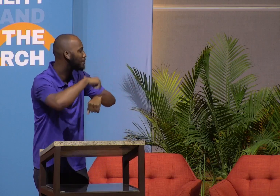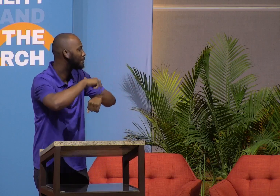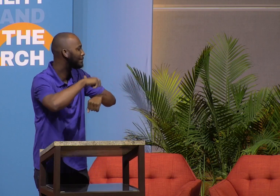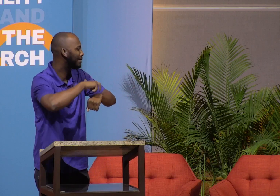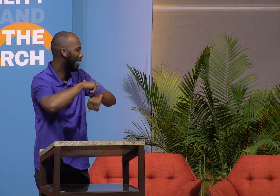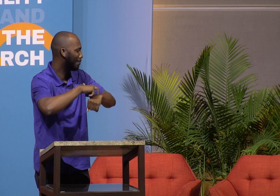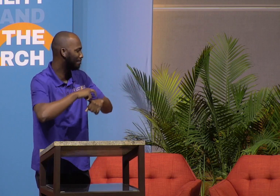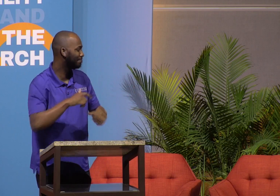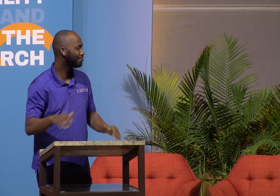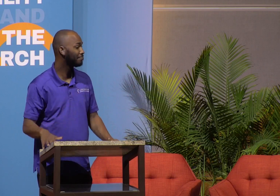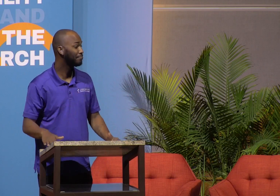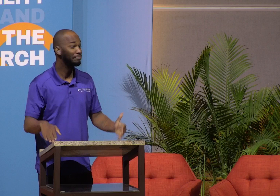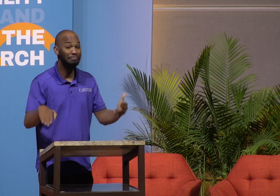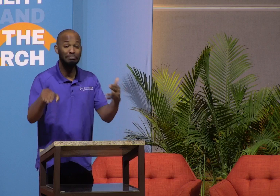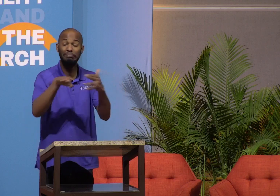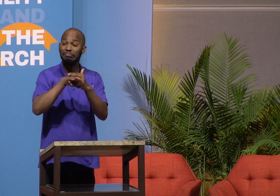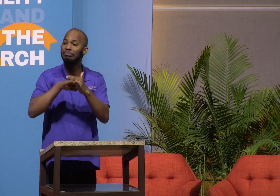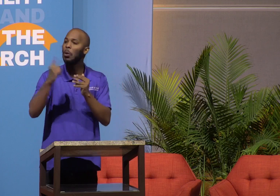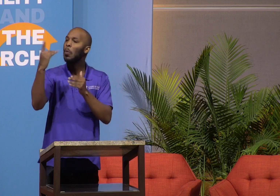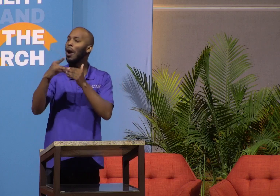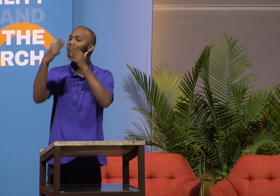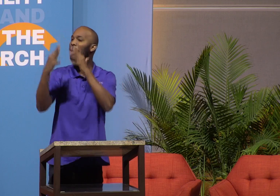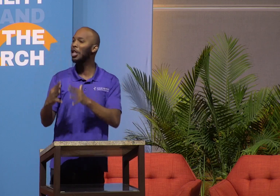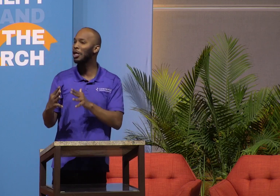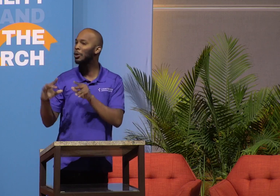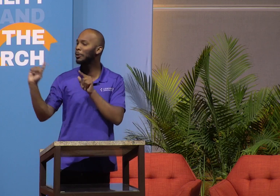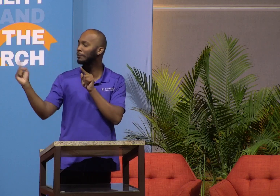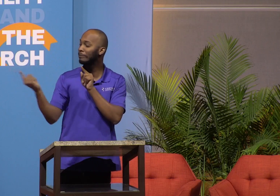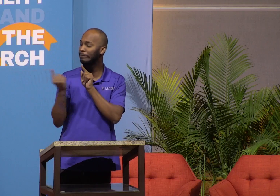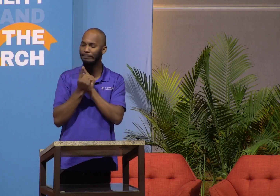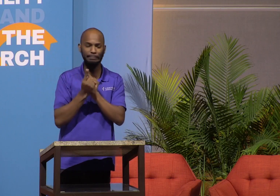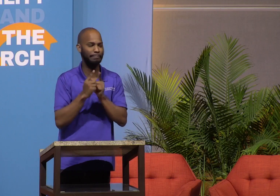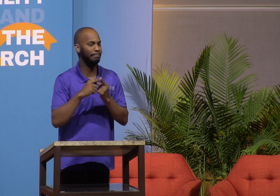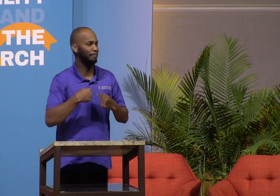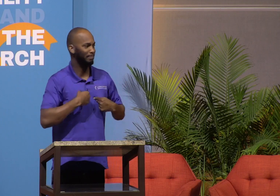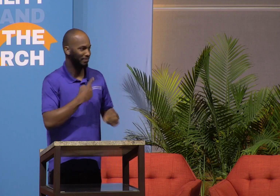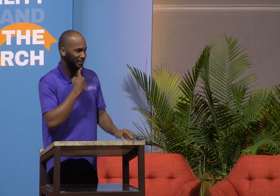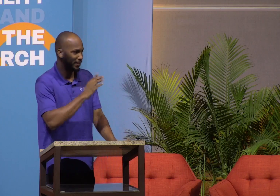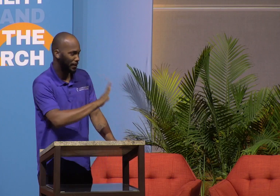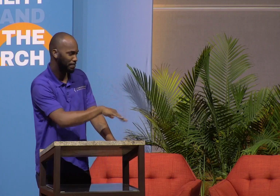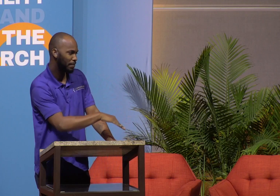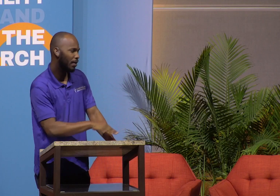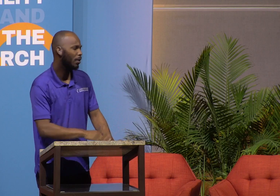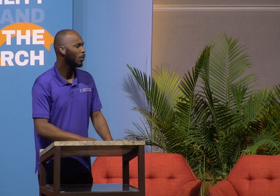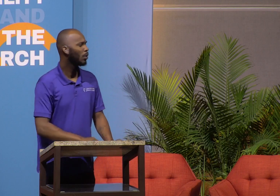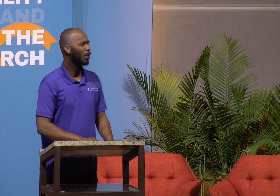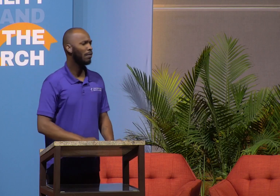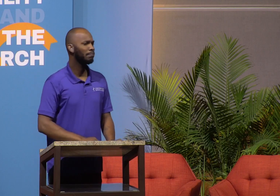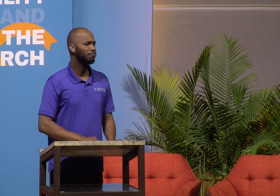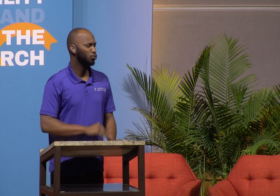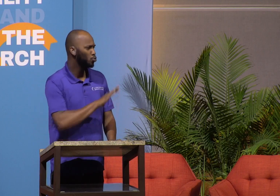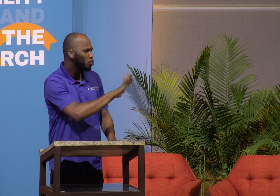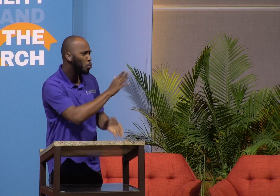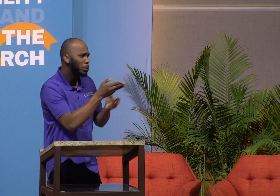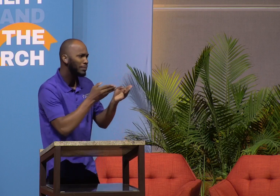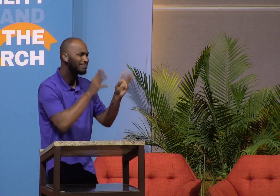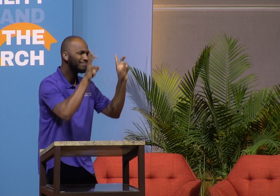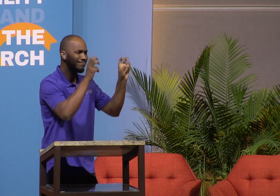members start attending. And so come Christmas time, one of the leaders actually approached me, and they